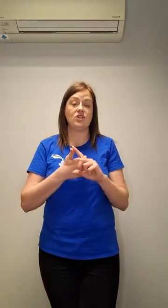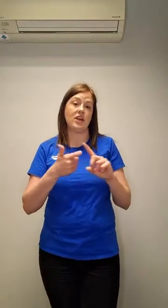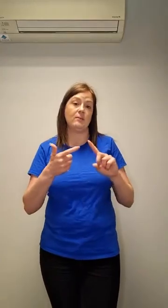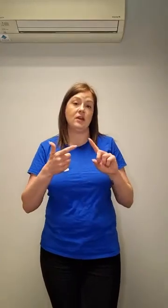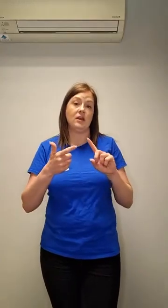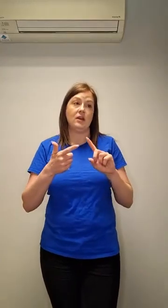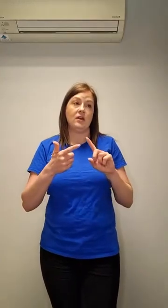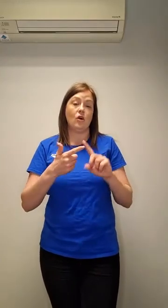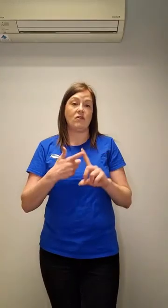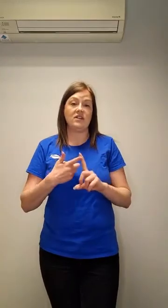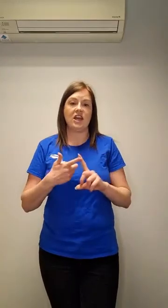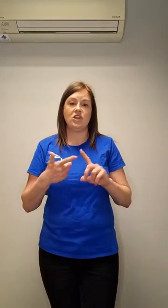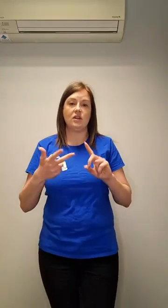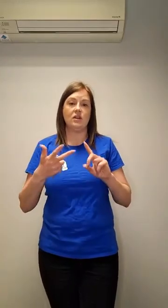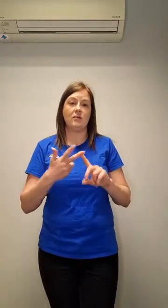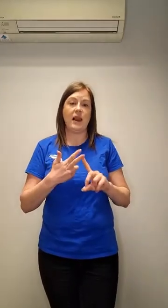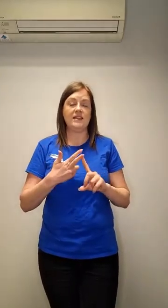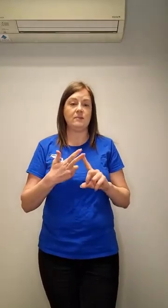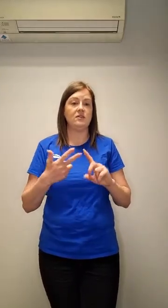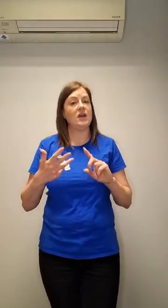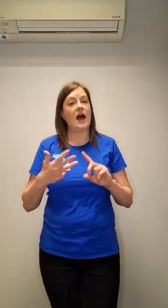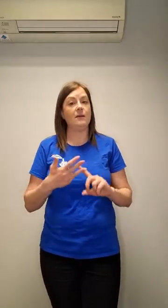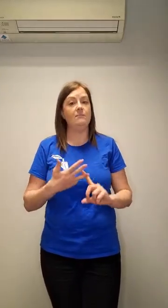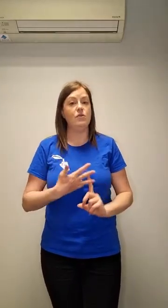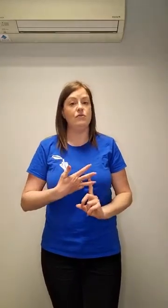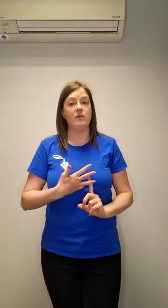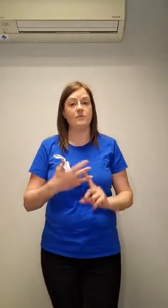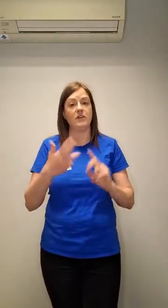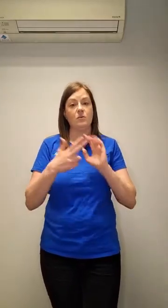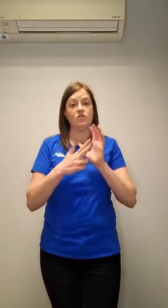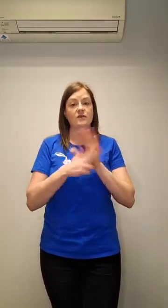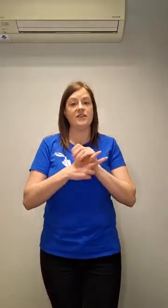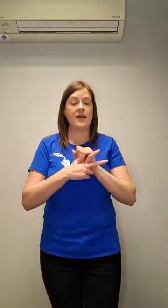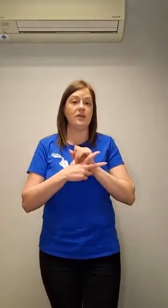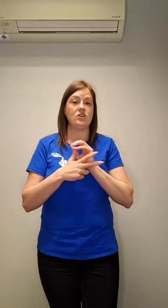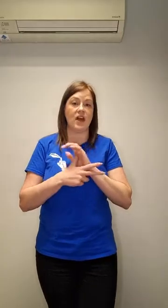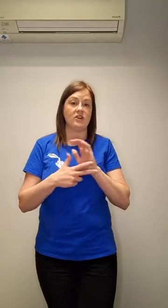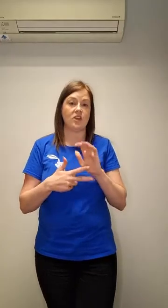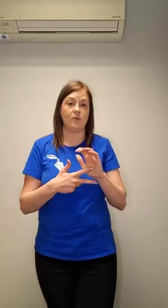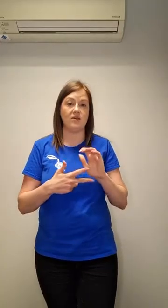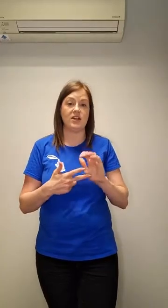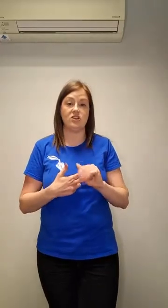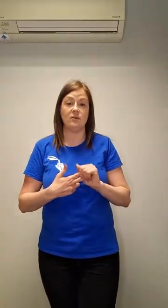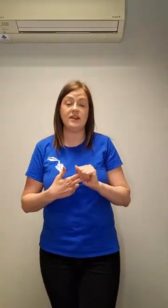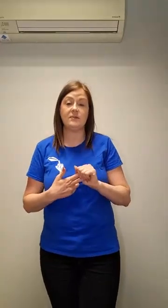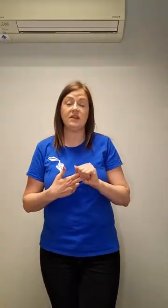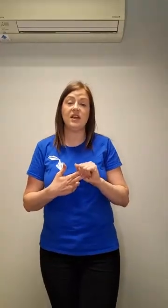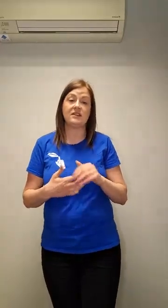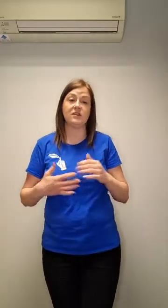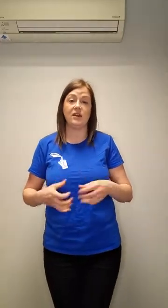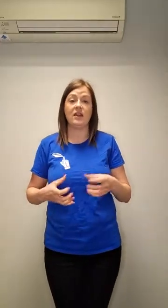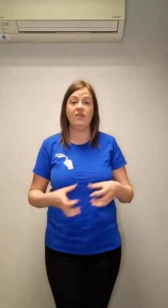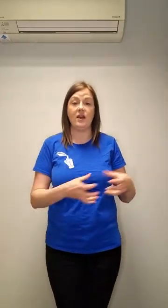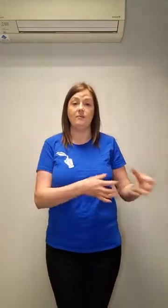shape, orientation, placement and movement, because once you've established the hand shape, orientation and placement, the sign can then